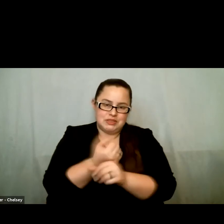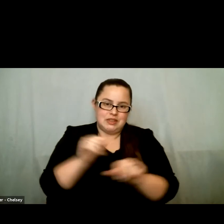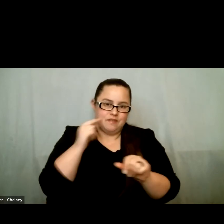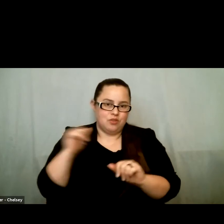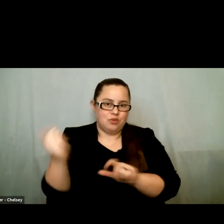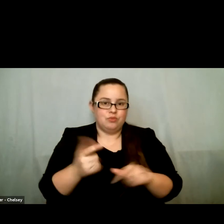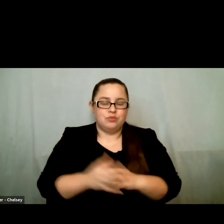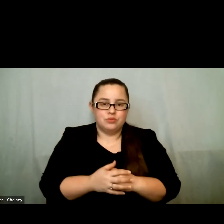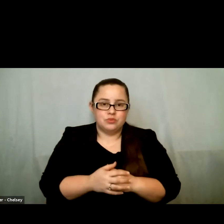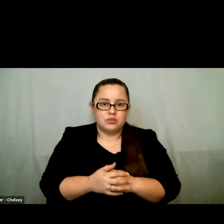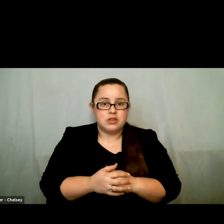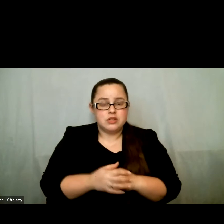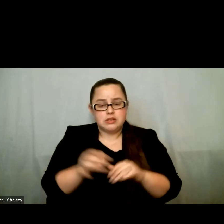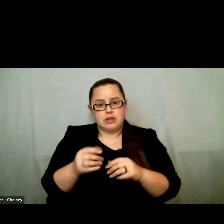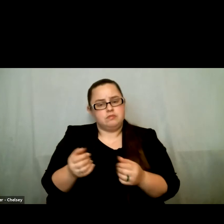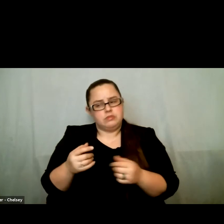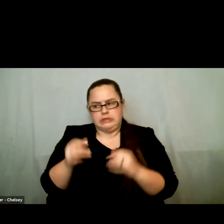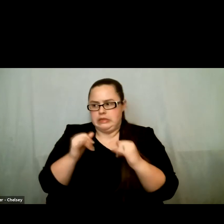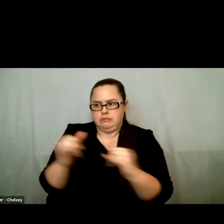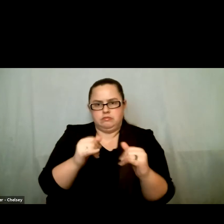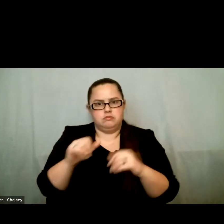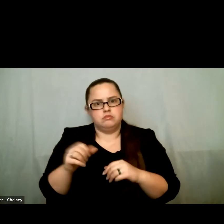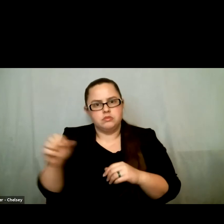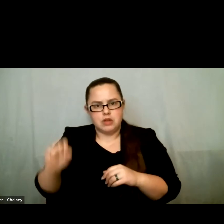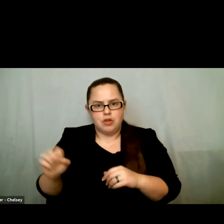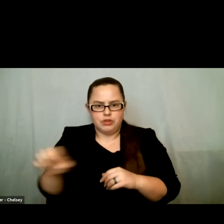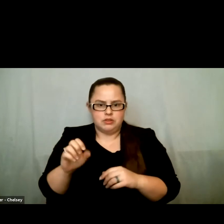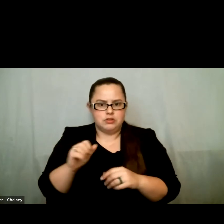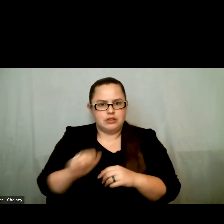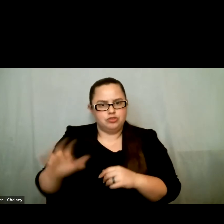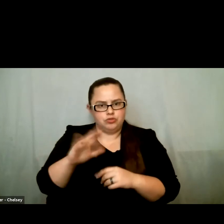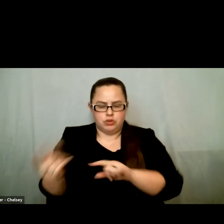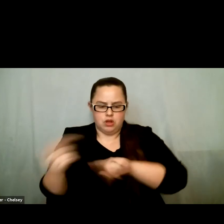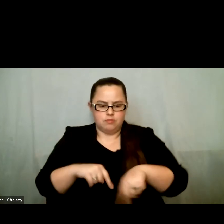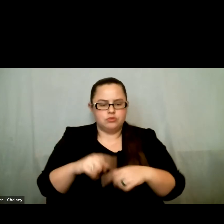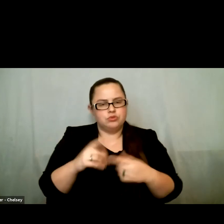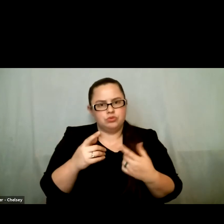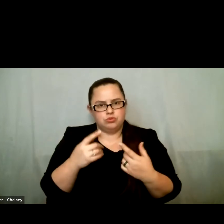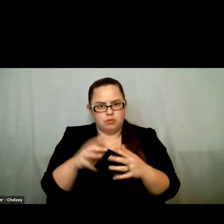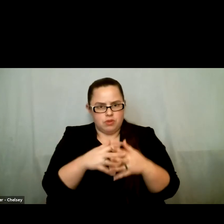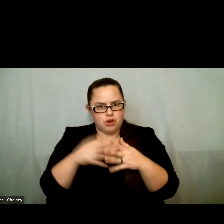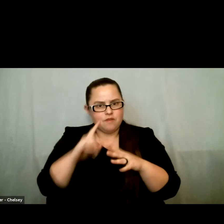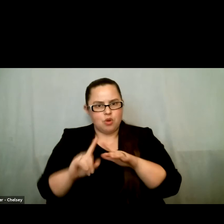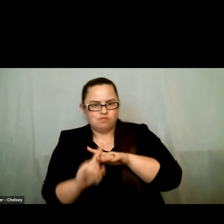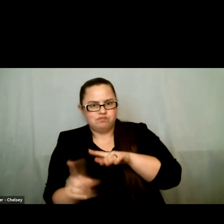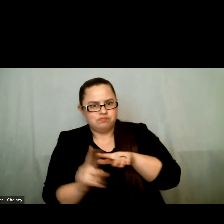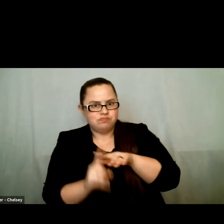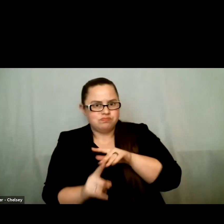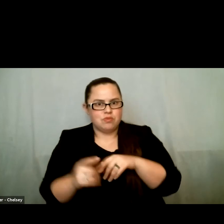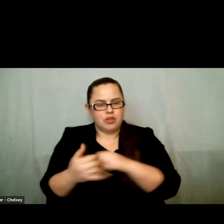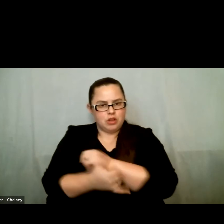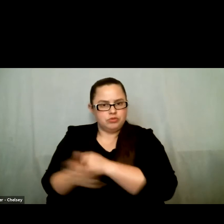Asians, my family and I came to America as refugees. We never imagined that hate and violence would be something that we had to deal